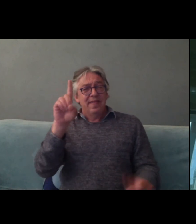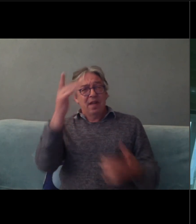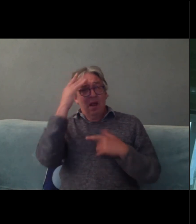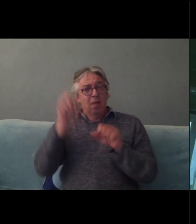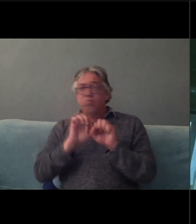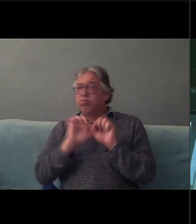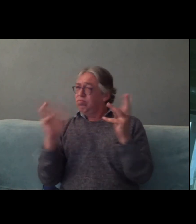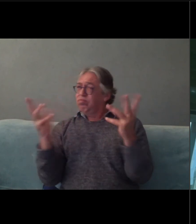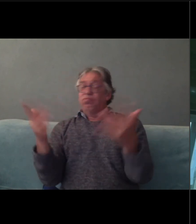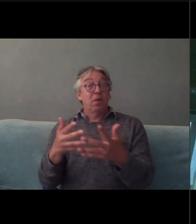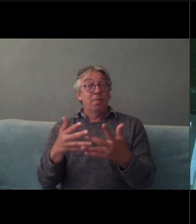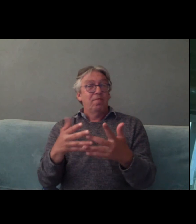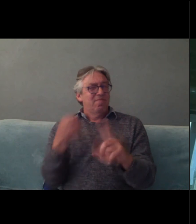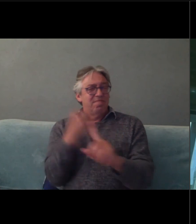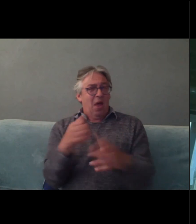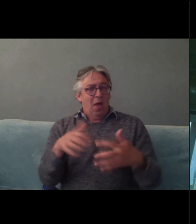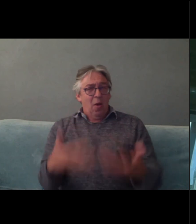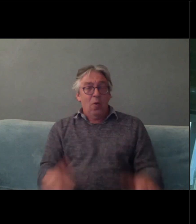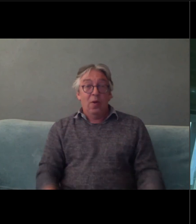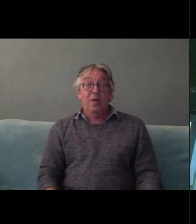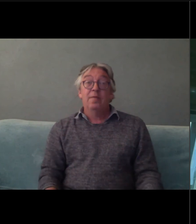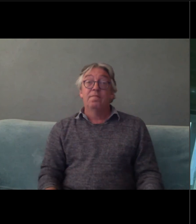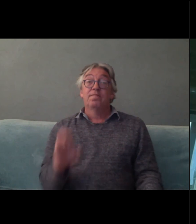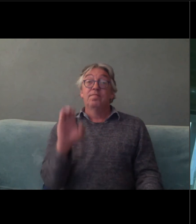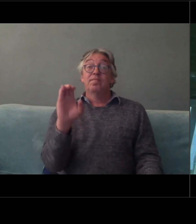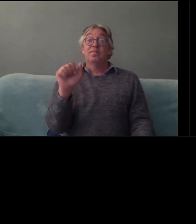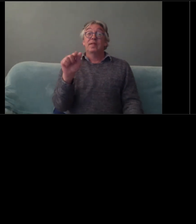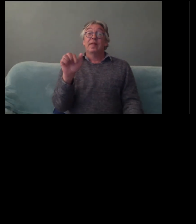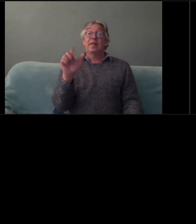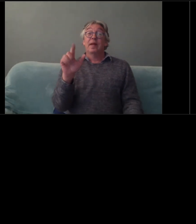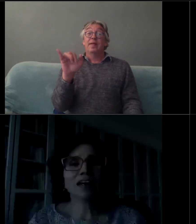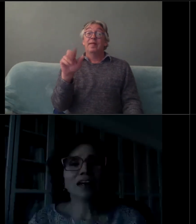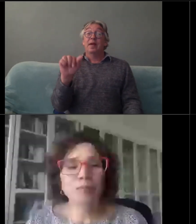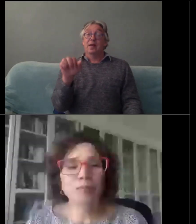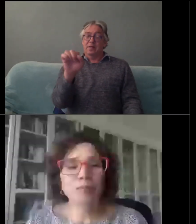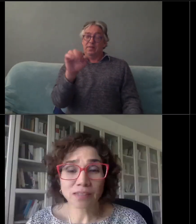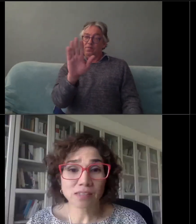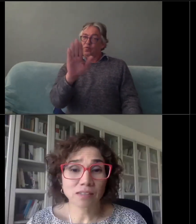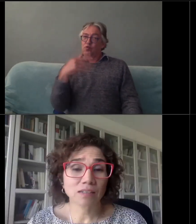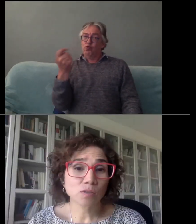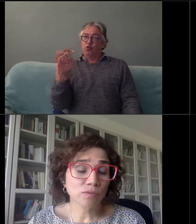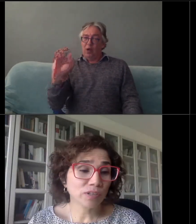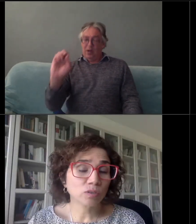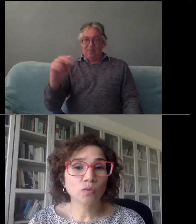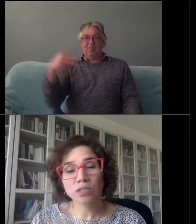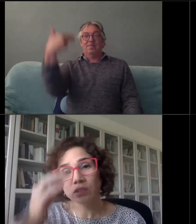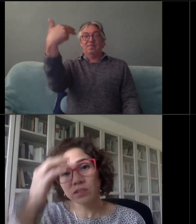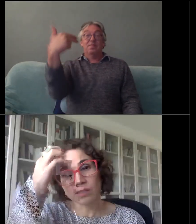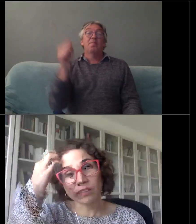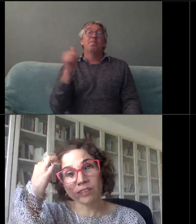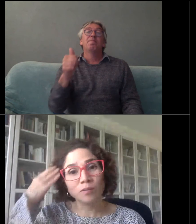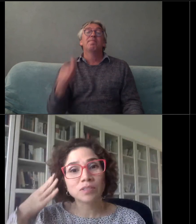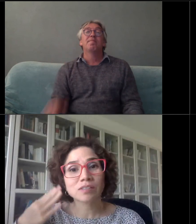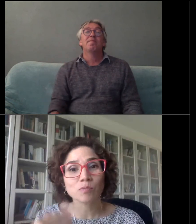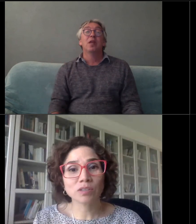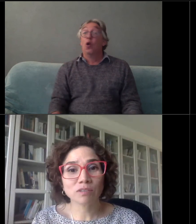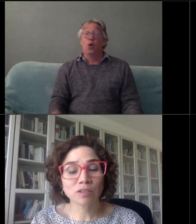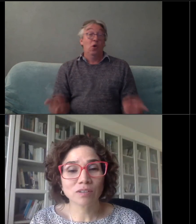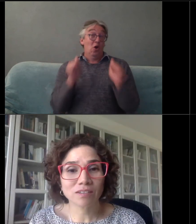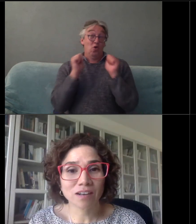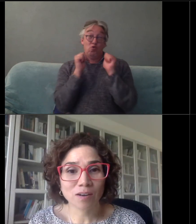Yes, sure. If I'm able to open my webcam. Yes, also a very good question, and I